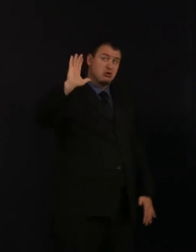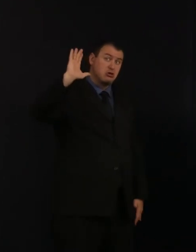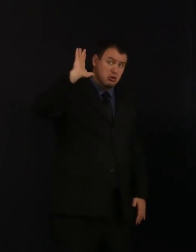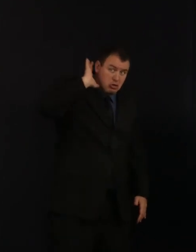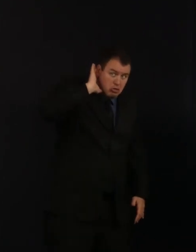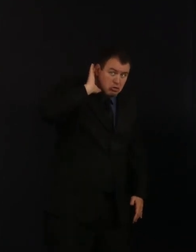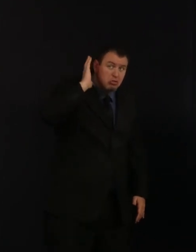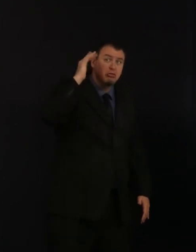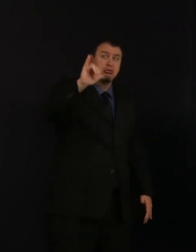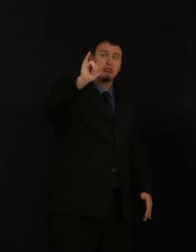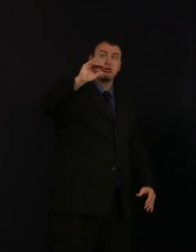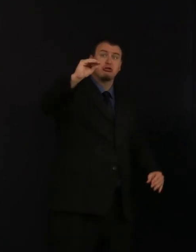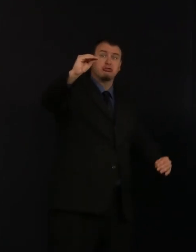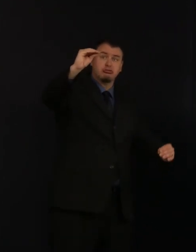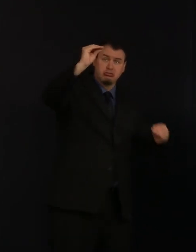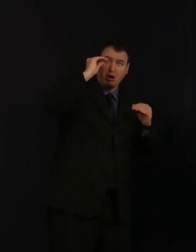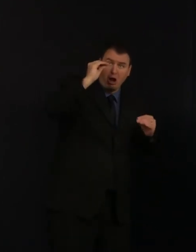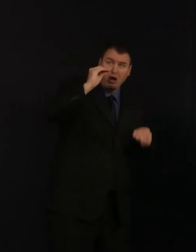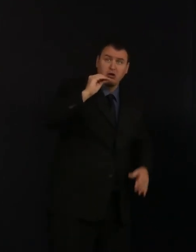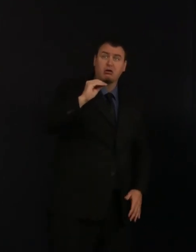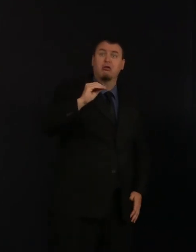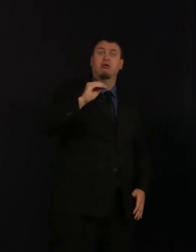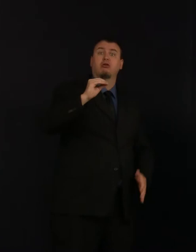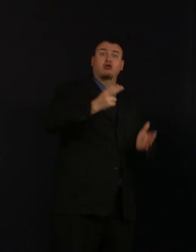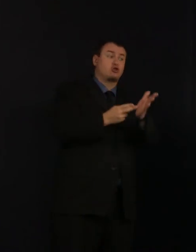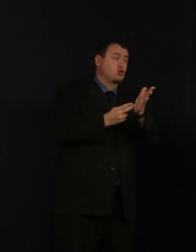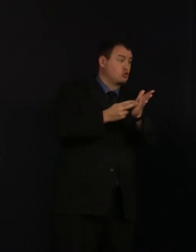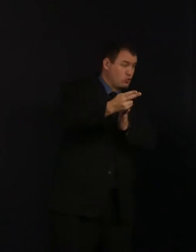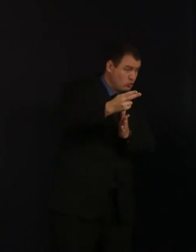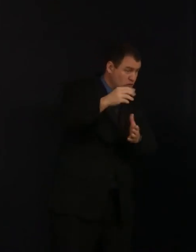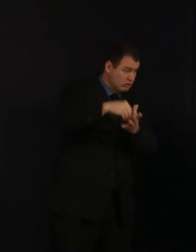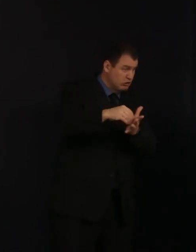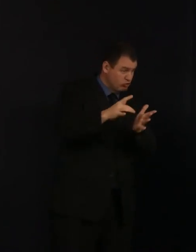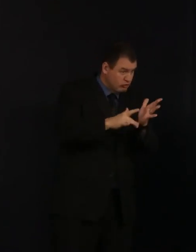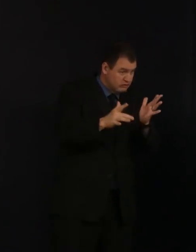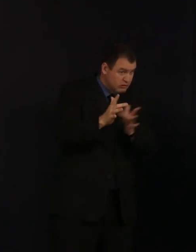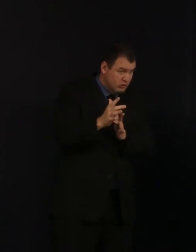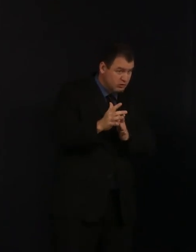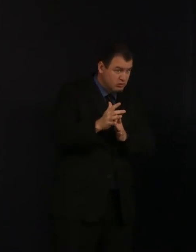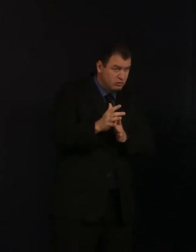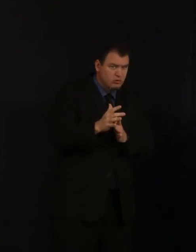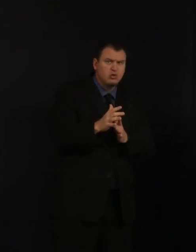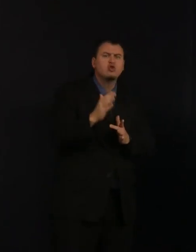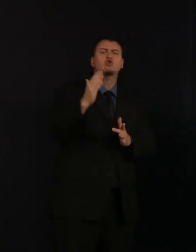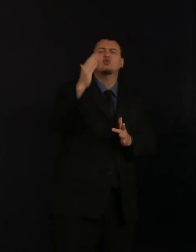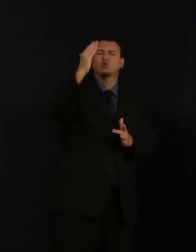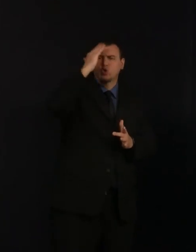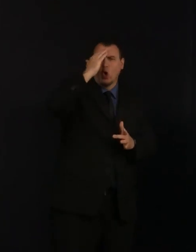If so be that you have heard him, and have been taught by him as the truth is in